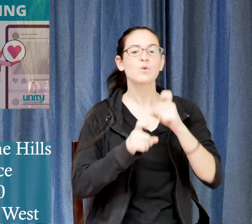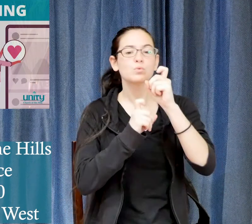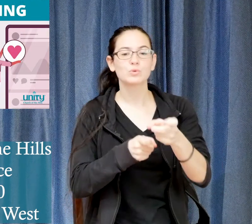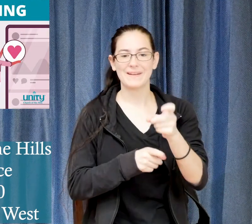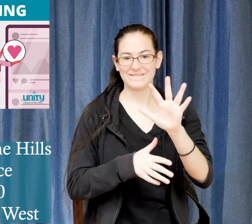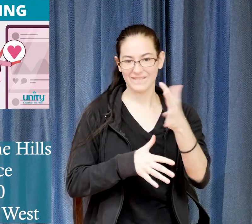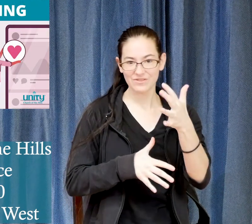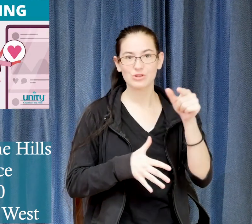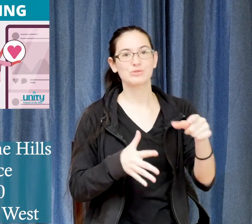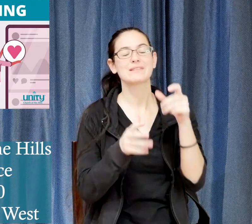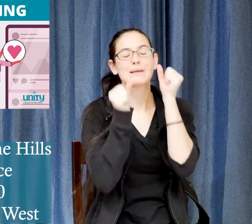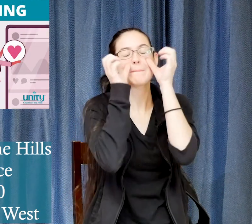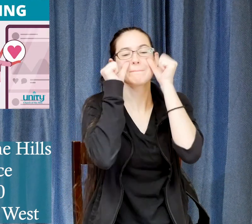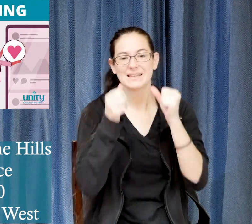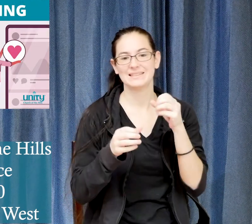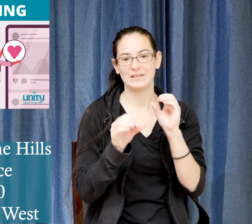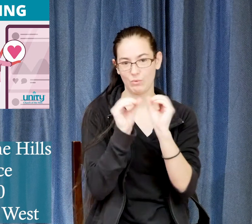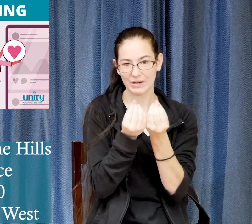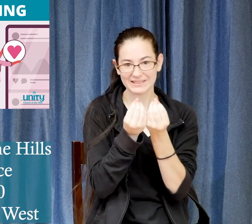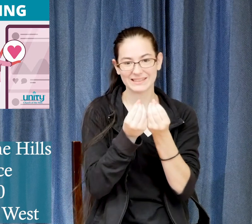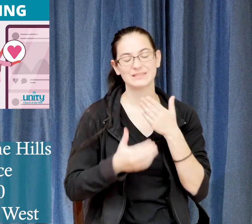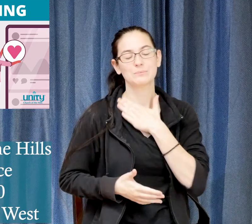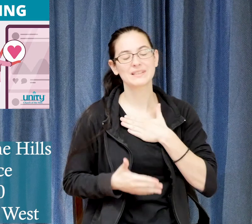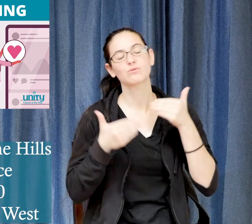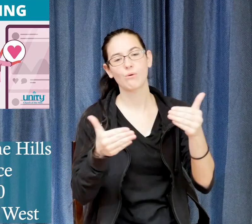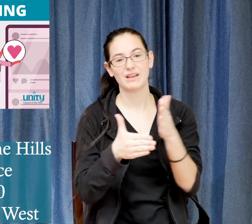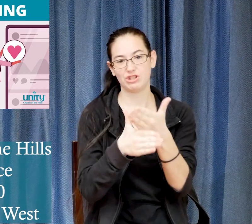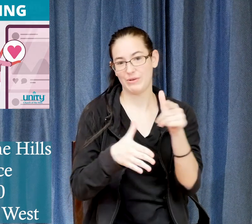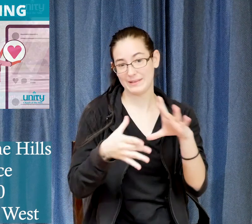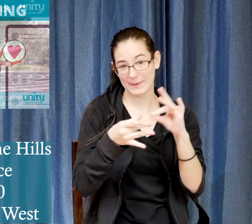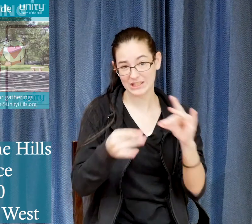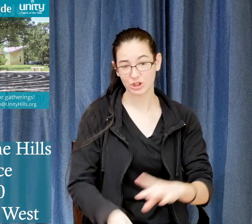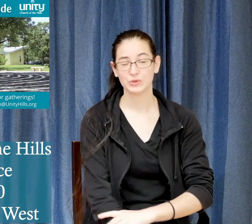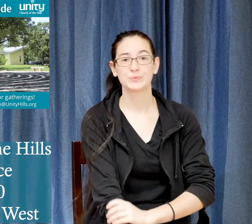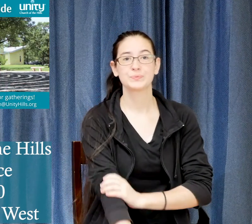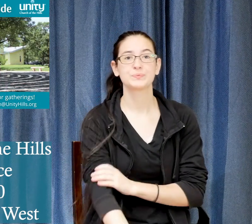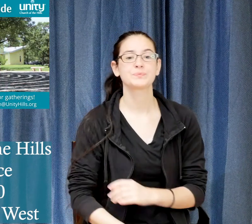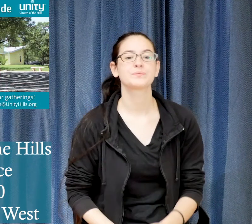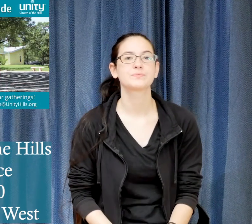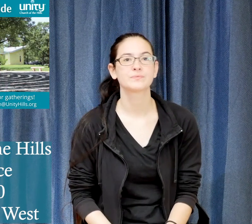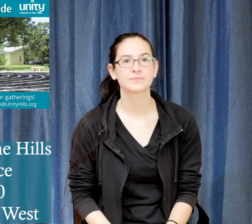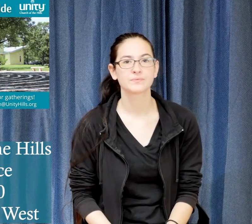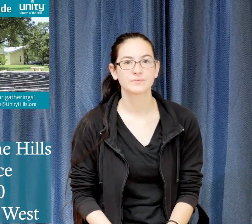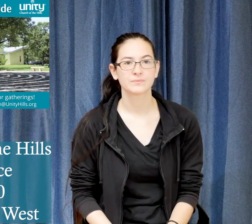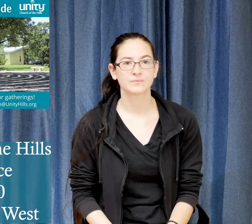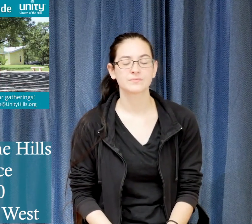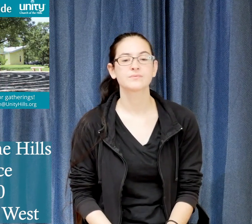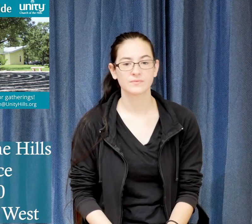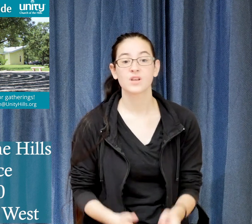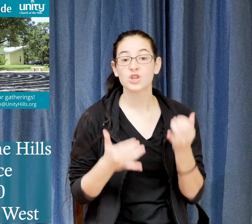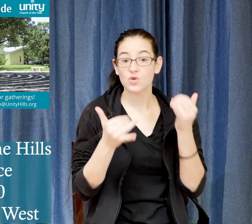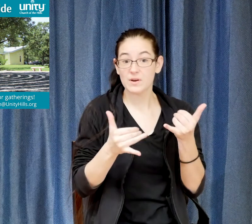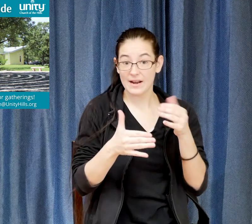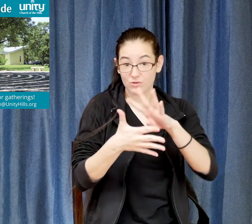this wonderful organization. Please take a moment and share today's message. We are now scheduling small groups of up